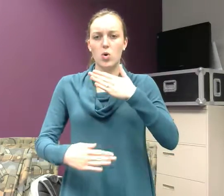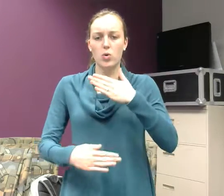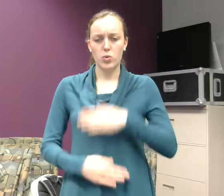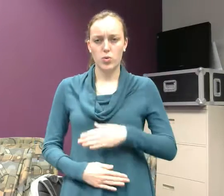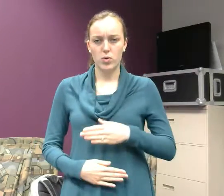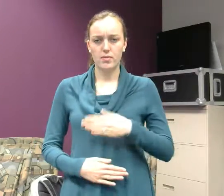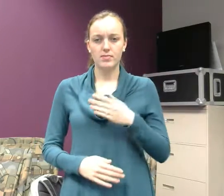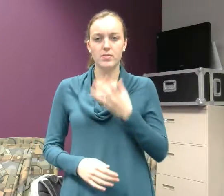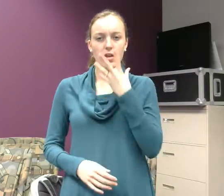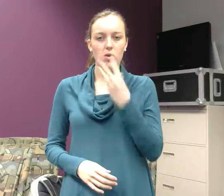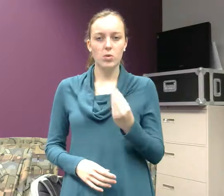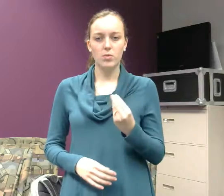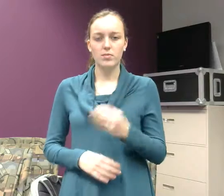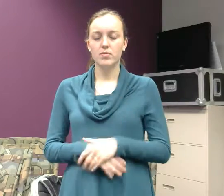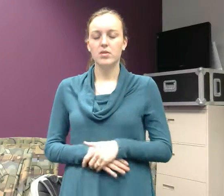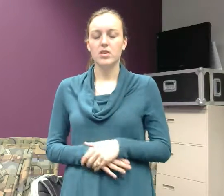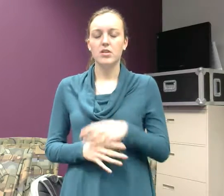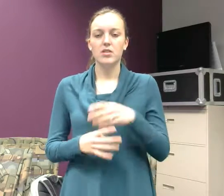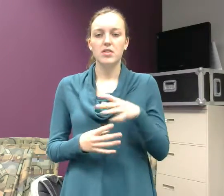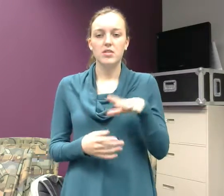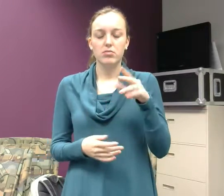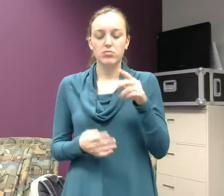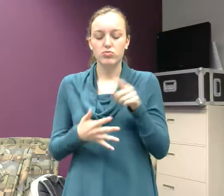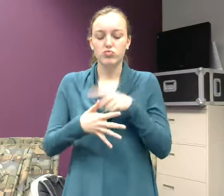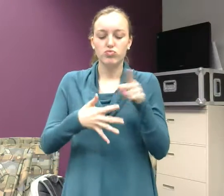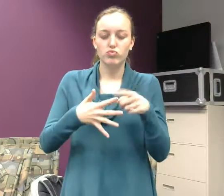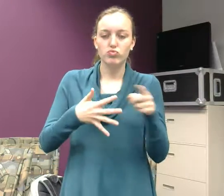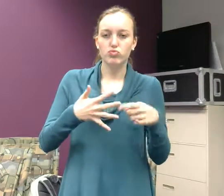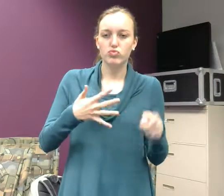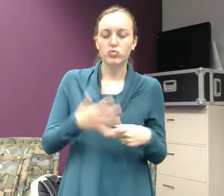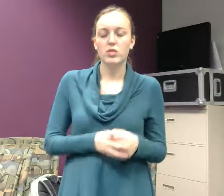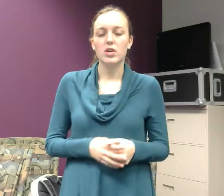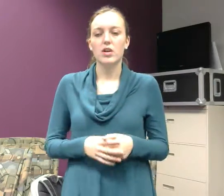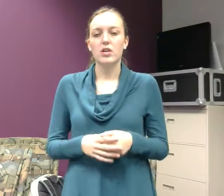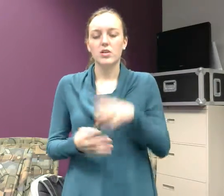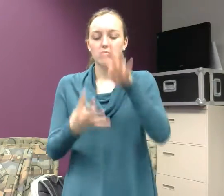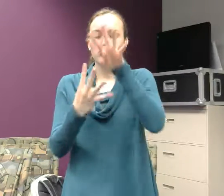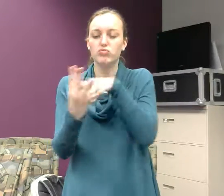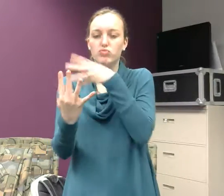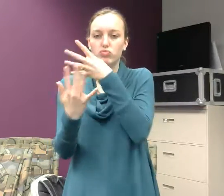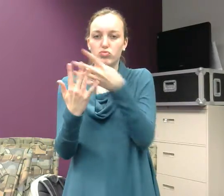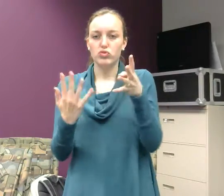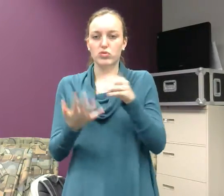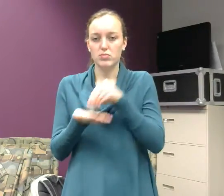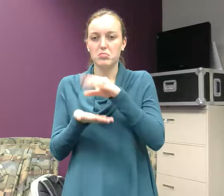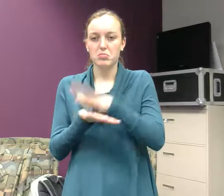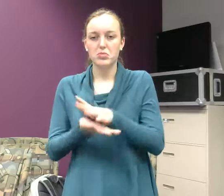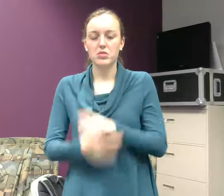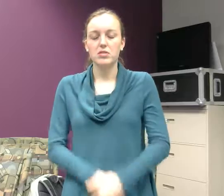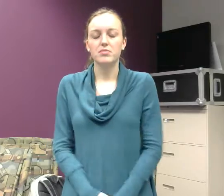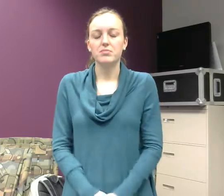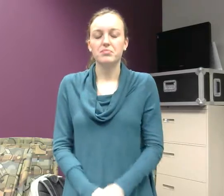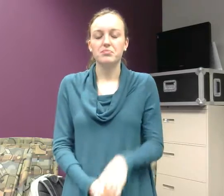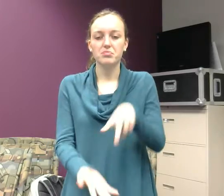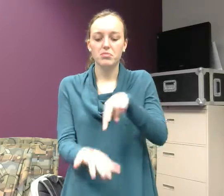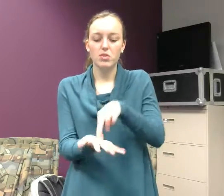chart. Second will be just jumping or marching for 1 minute. Let's march for our second one.